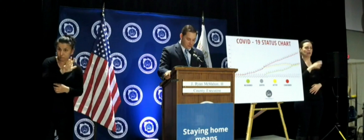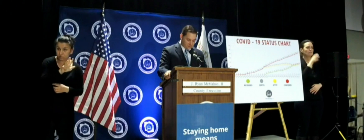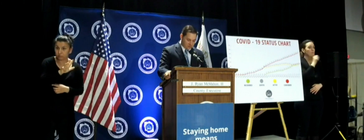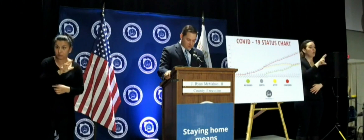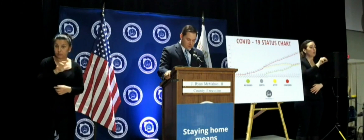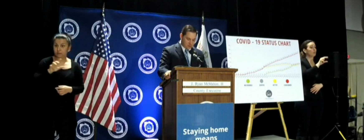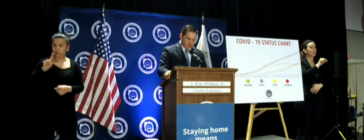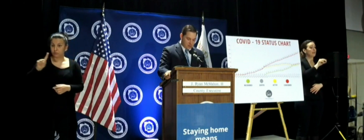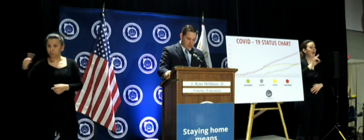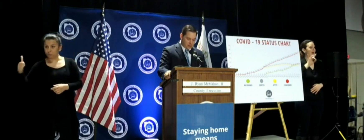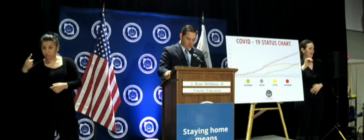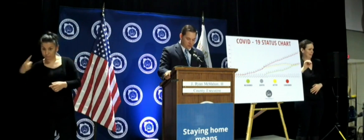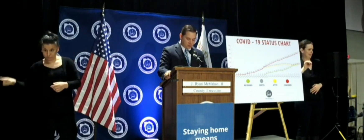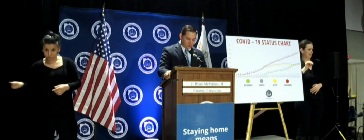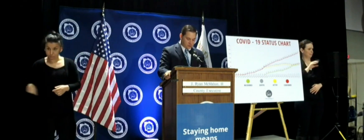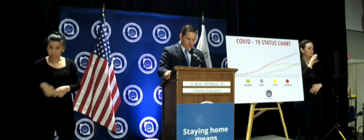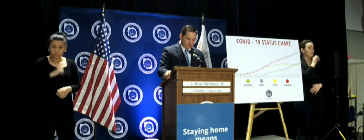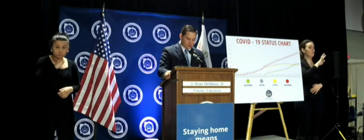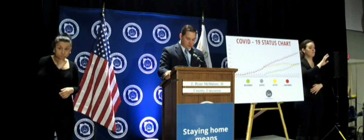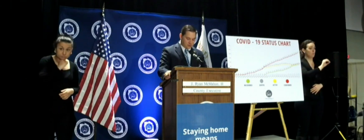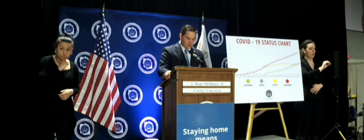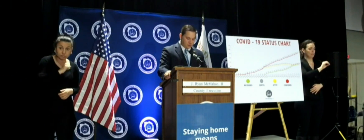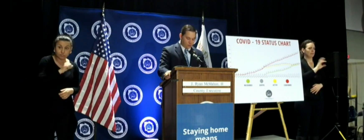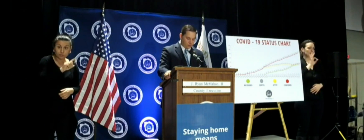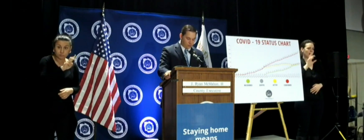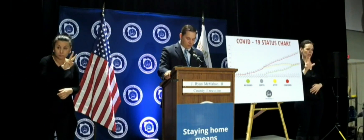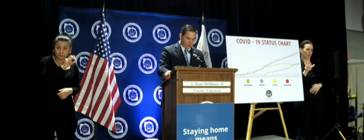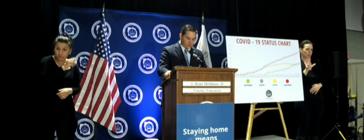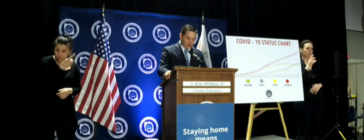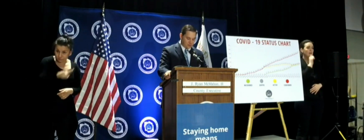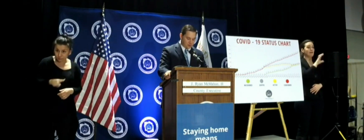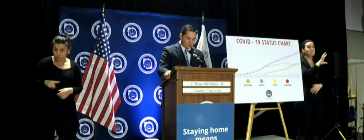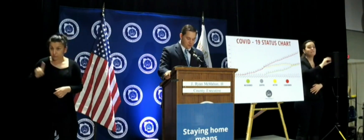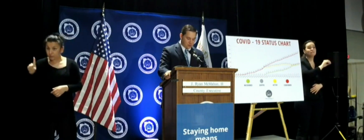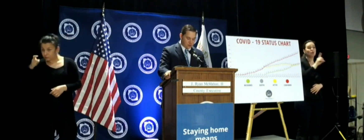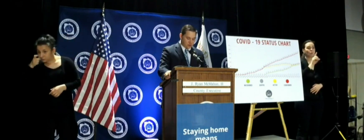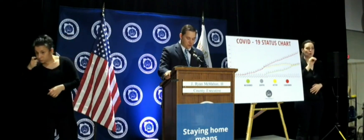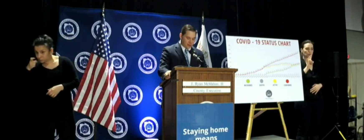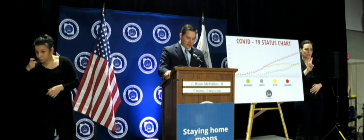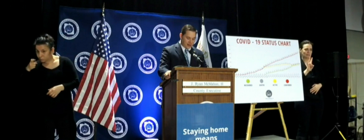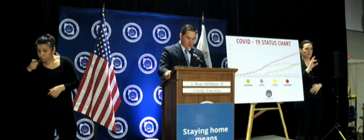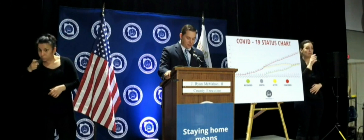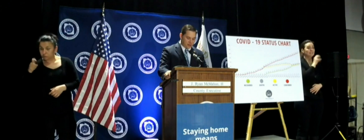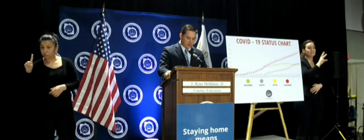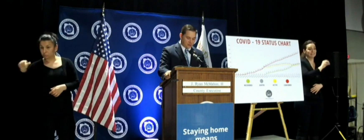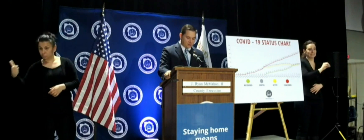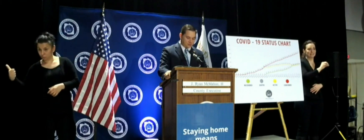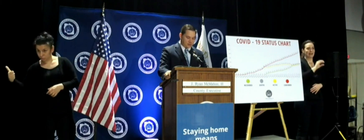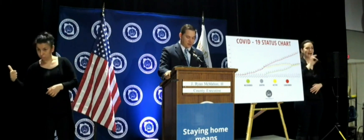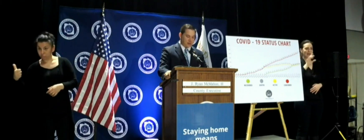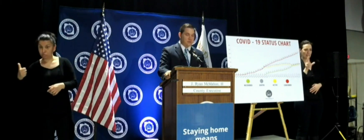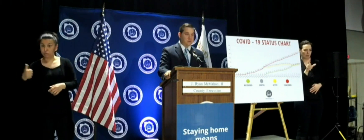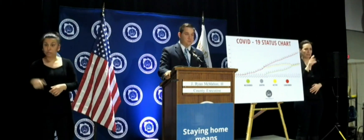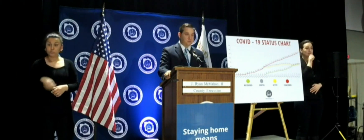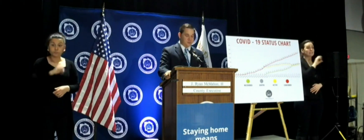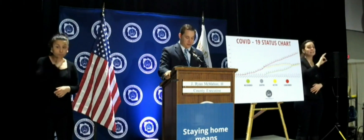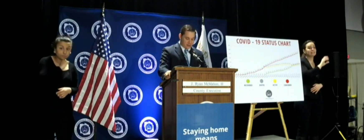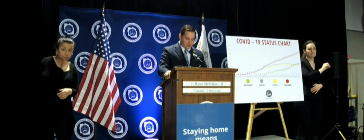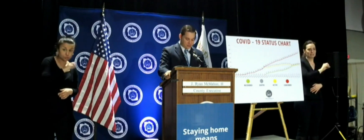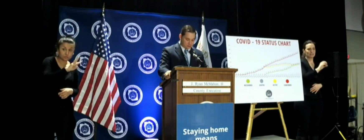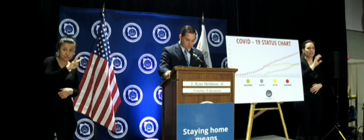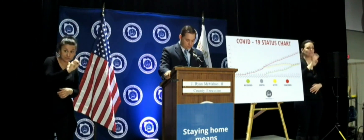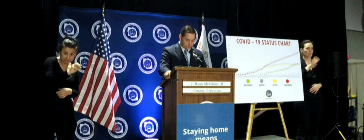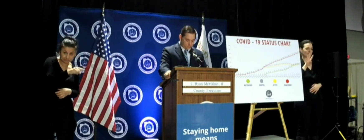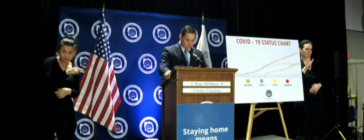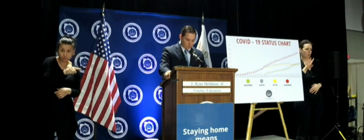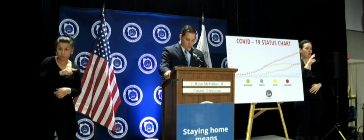in their 50s, 83 in their 60s, 44 in their 70s, 29 in their 80s, and 11 in their